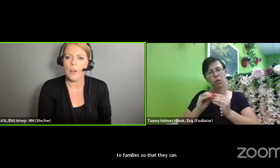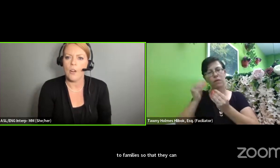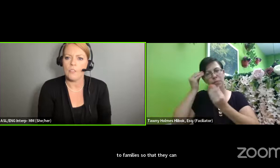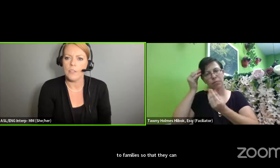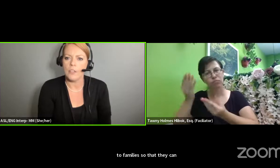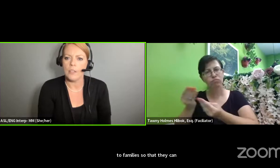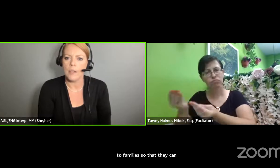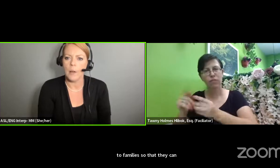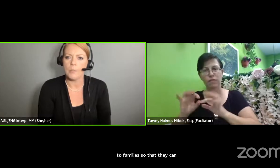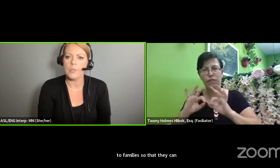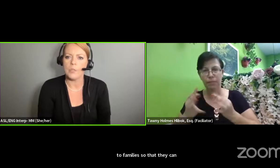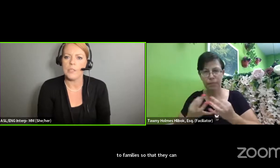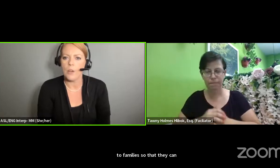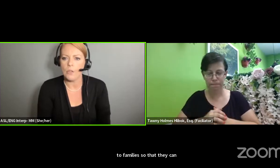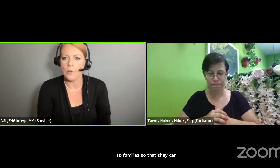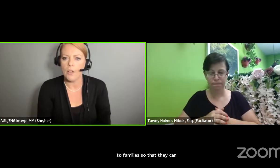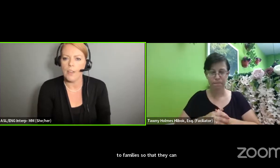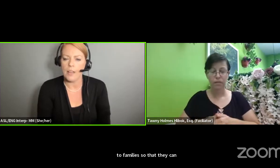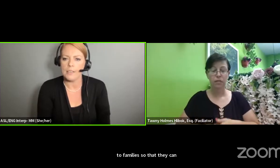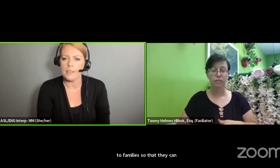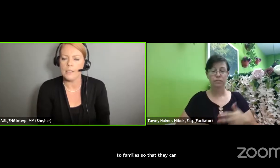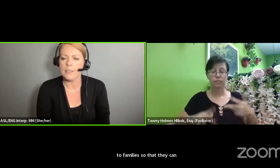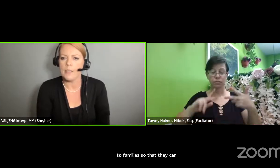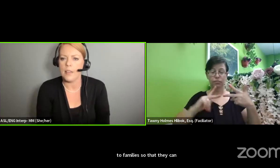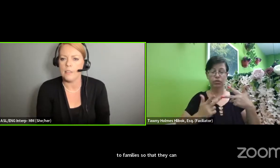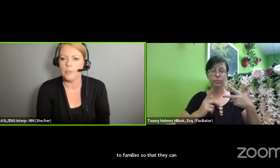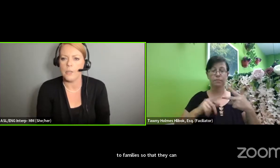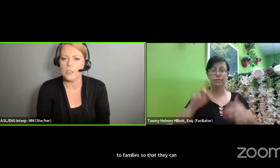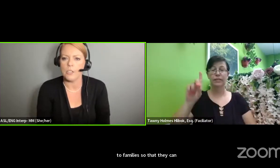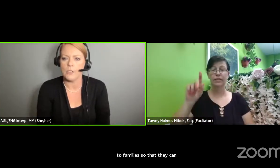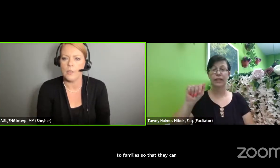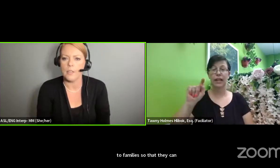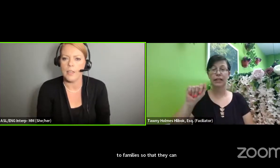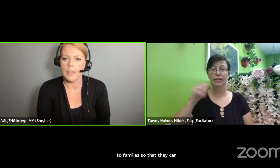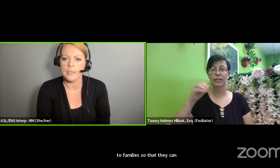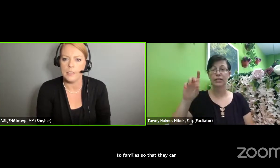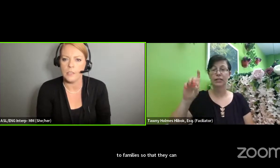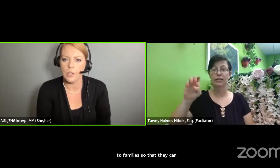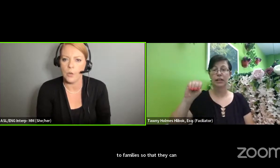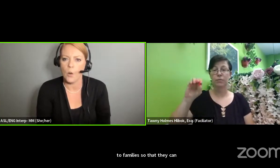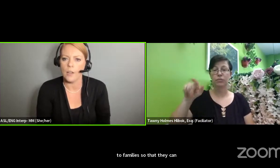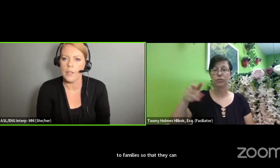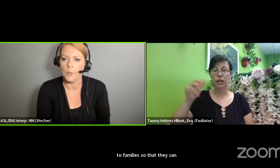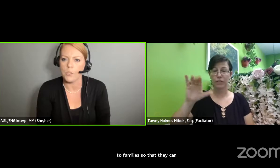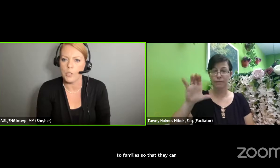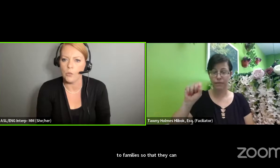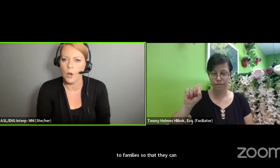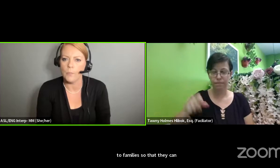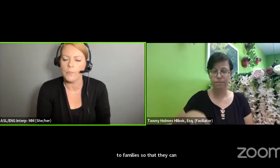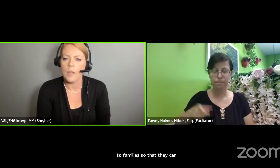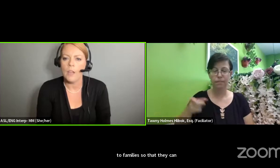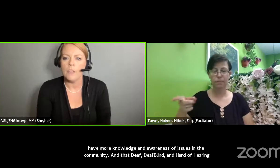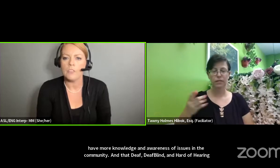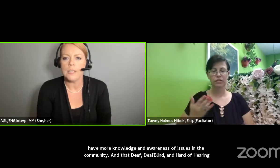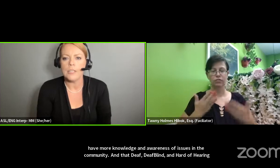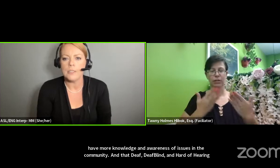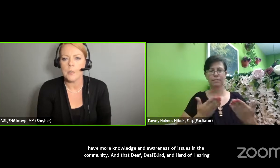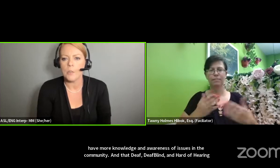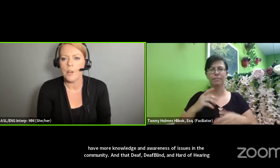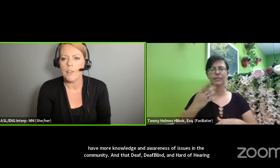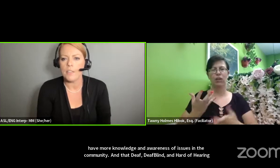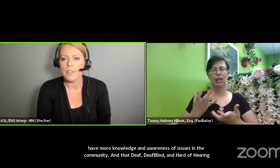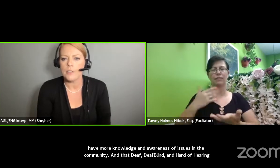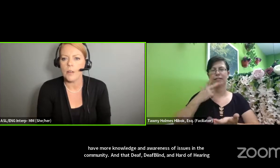deafblind, and hard of hearing opportunities also have access to that information so that they can continue to acquire language and grow. For data